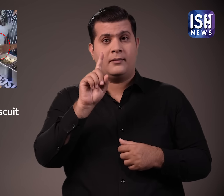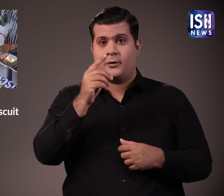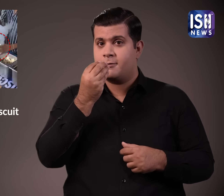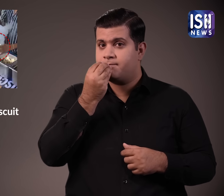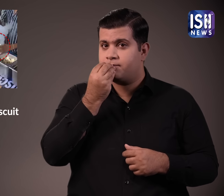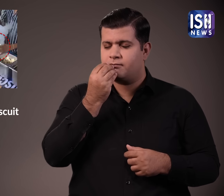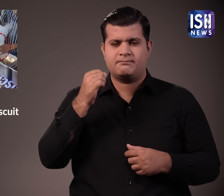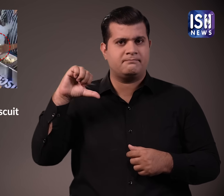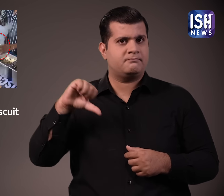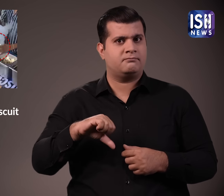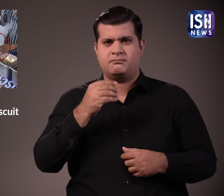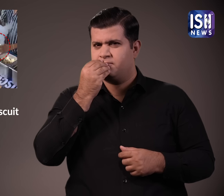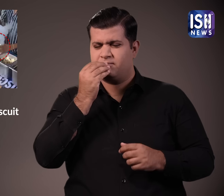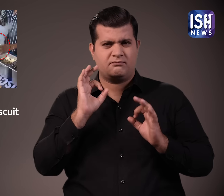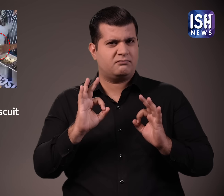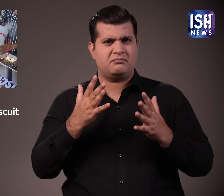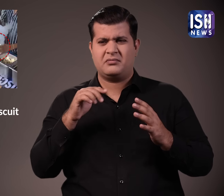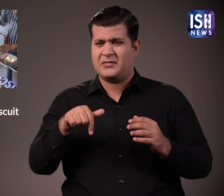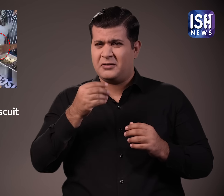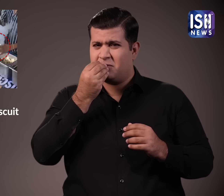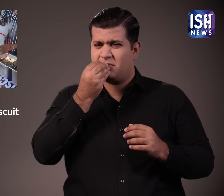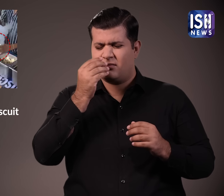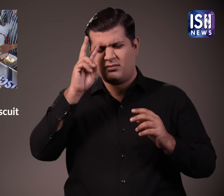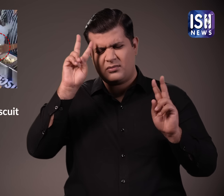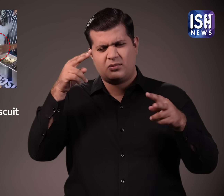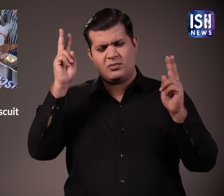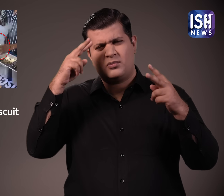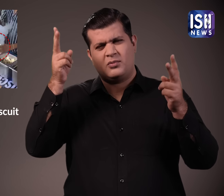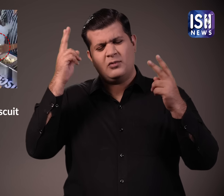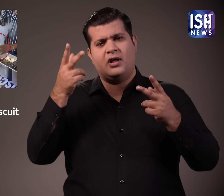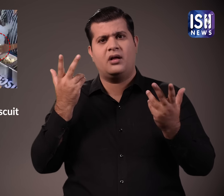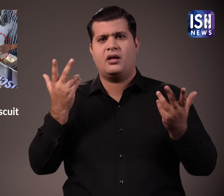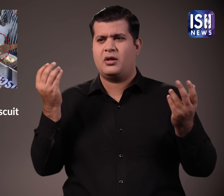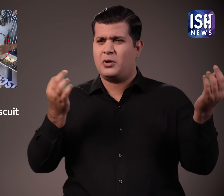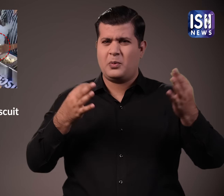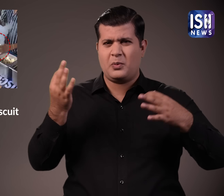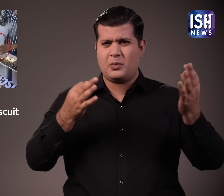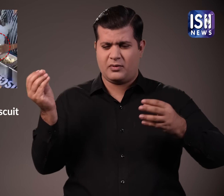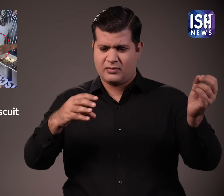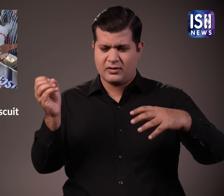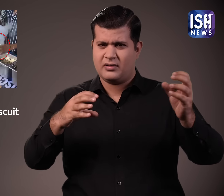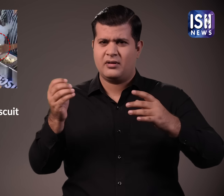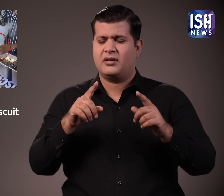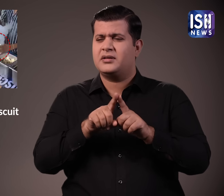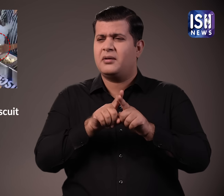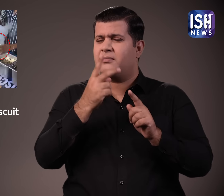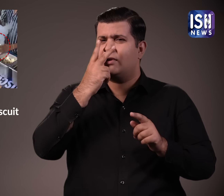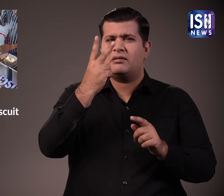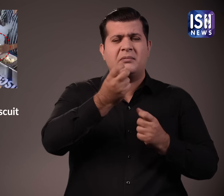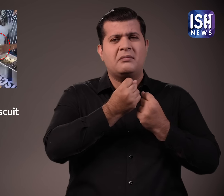but food is bad and completely weird. Such as adding ingredients to